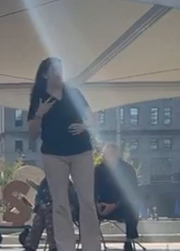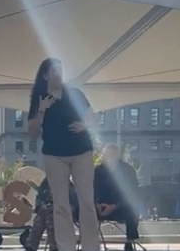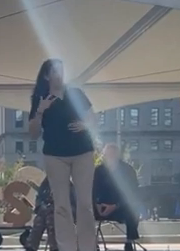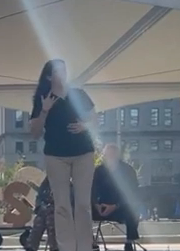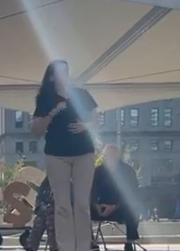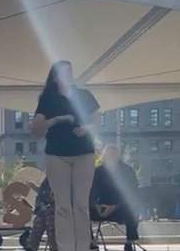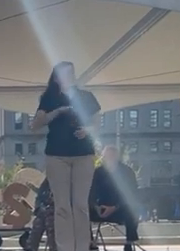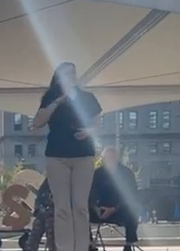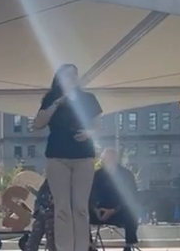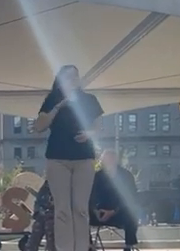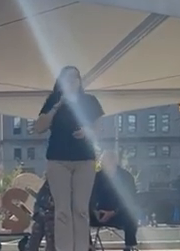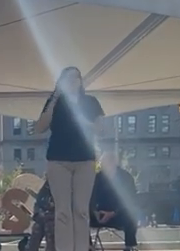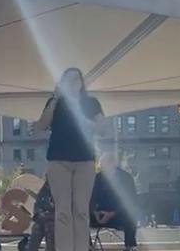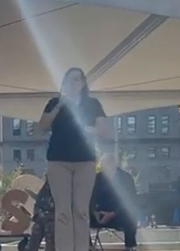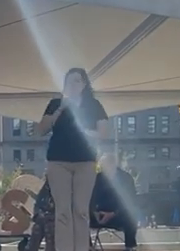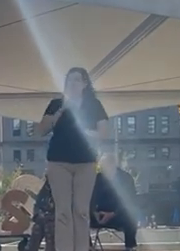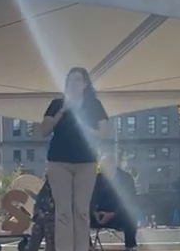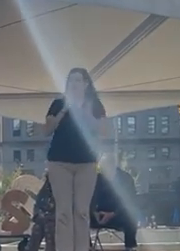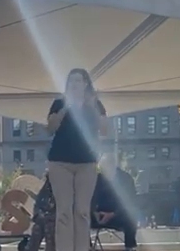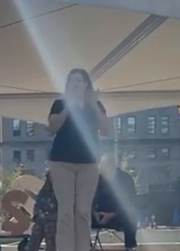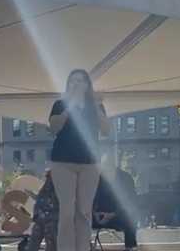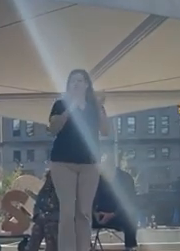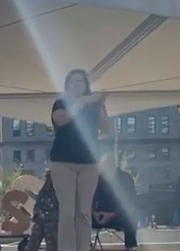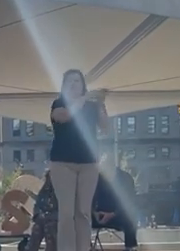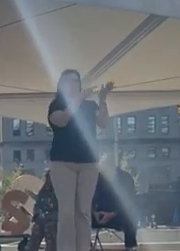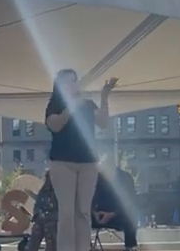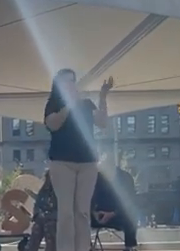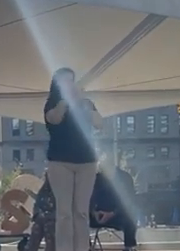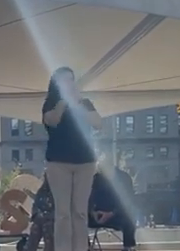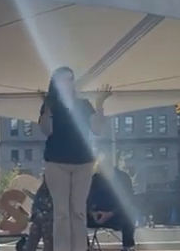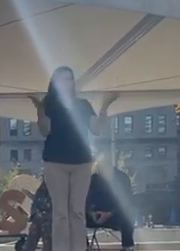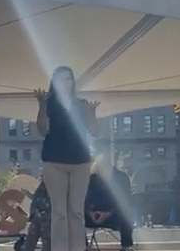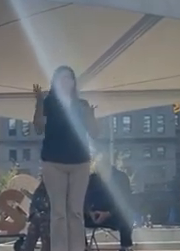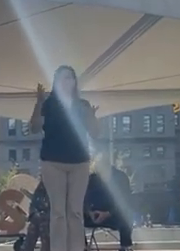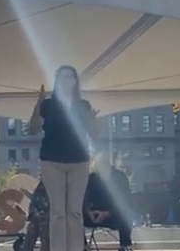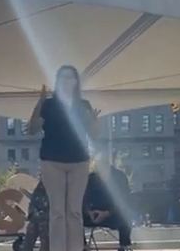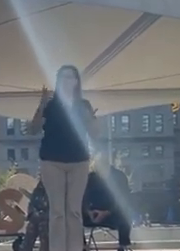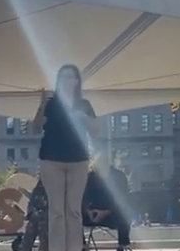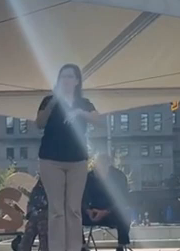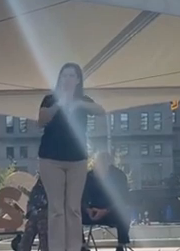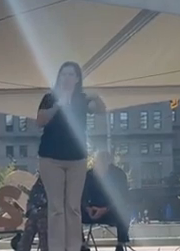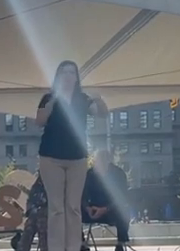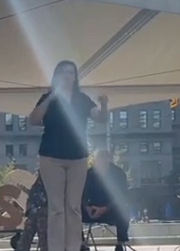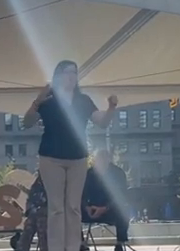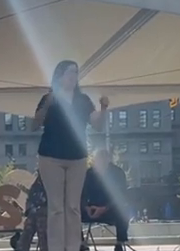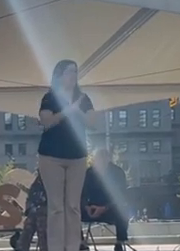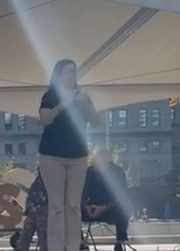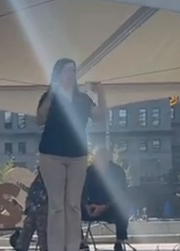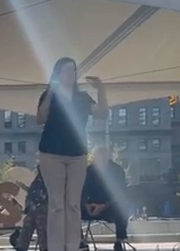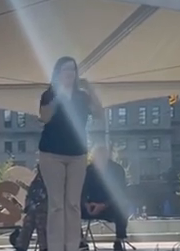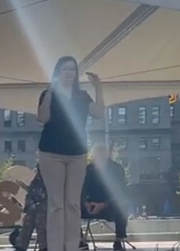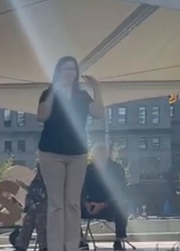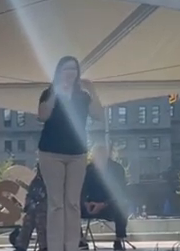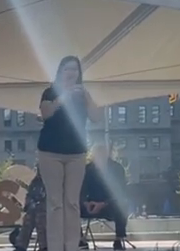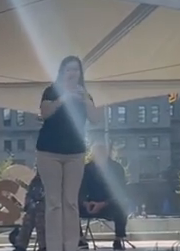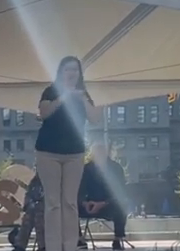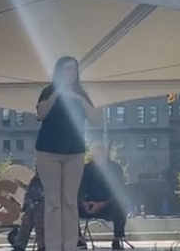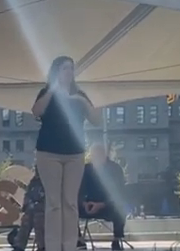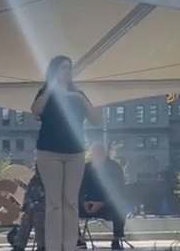privilege to bring to the forefront the benefits and inclusionary call for full and equal access in the